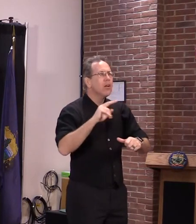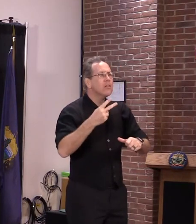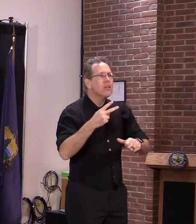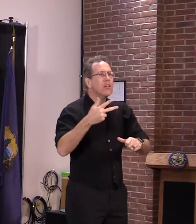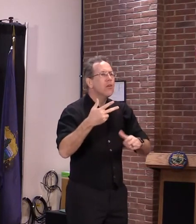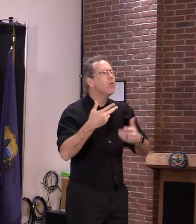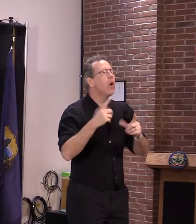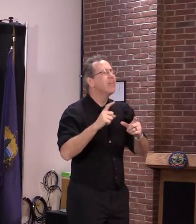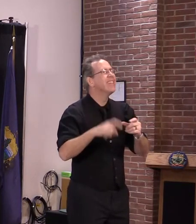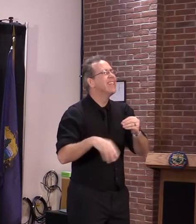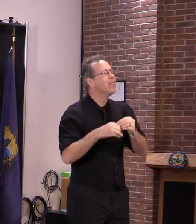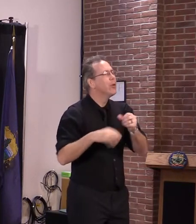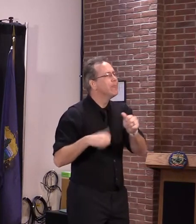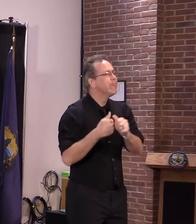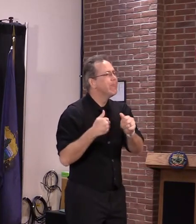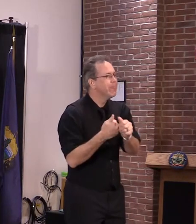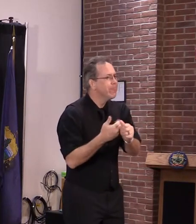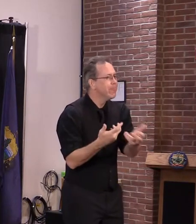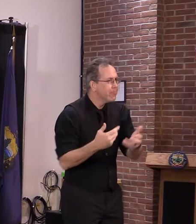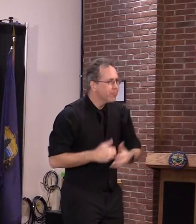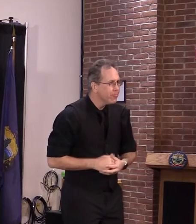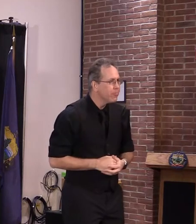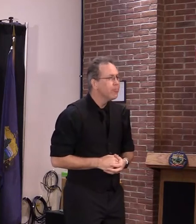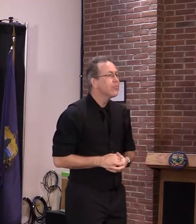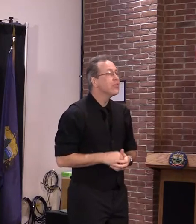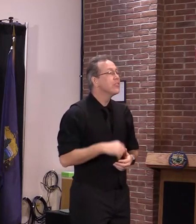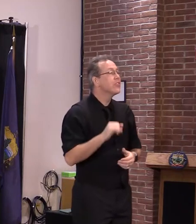just keep up, just like you do with your tetanus shots.